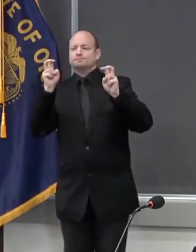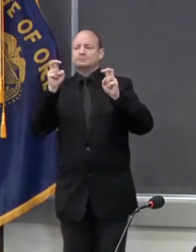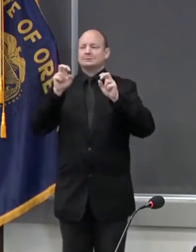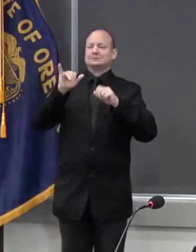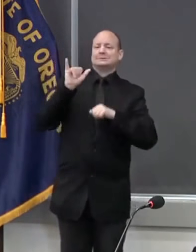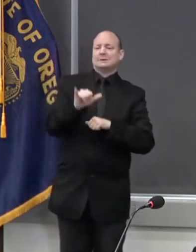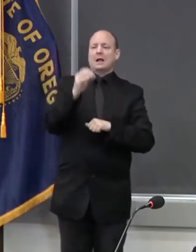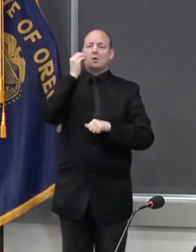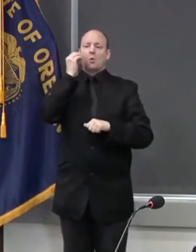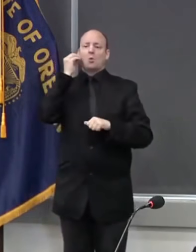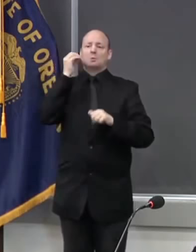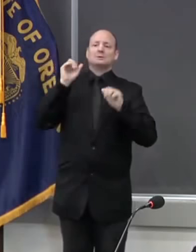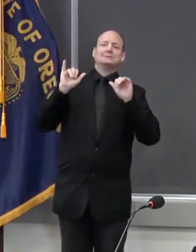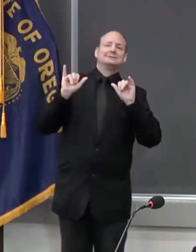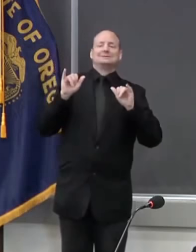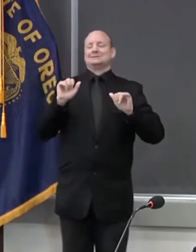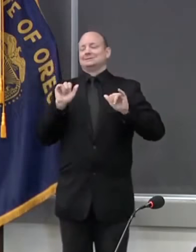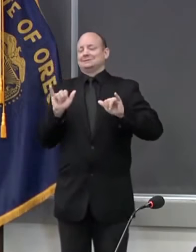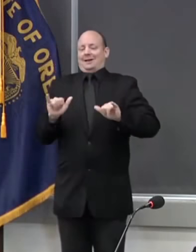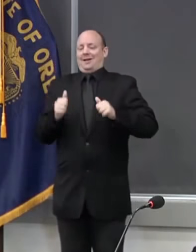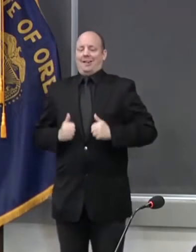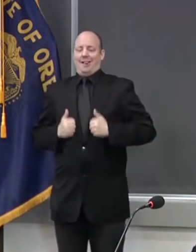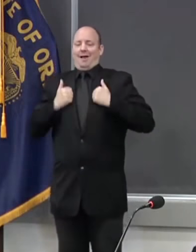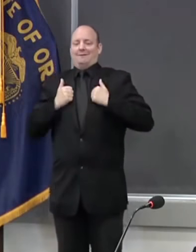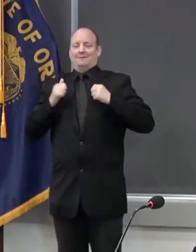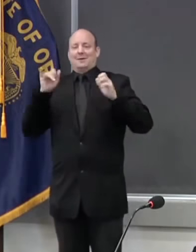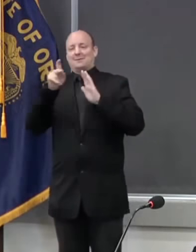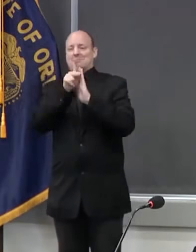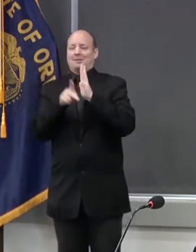to stay home and save lives, and that's exactly what we did.